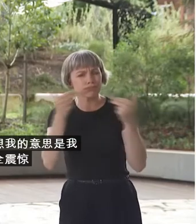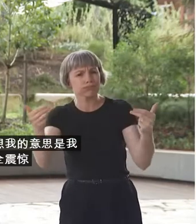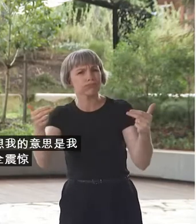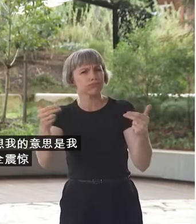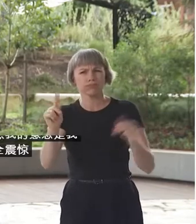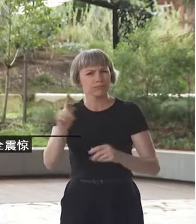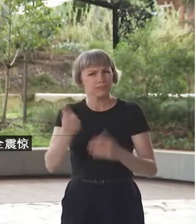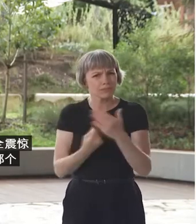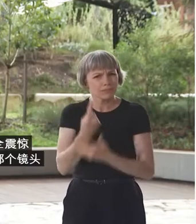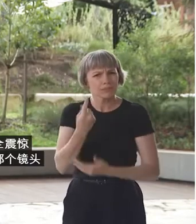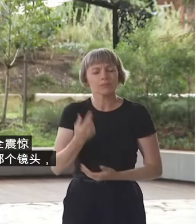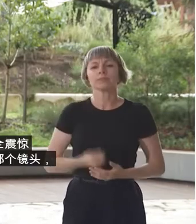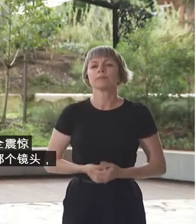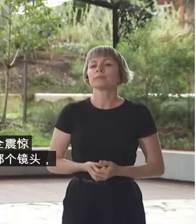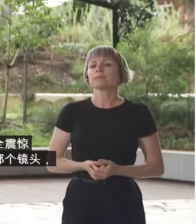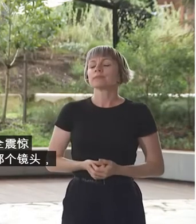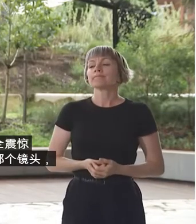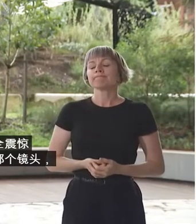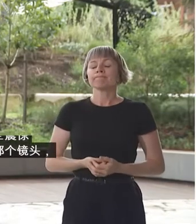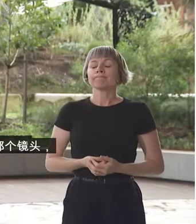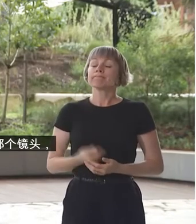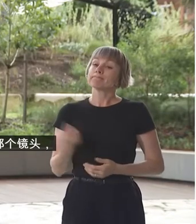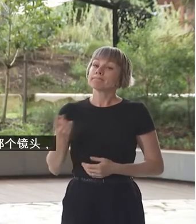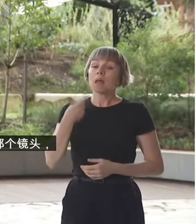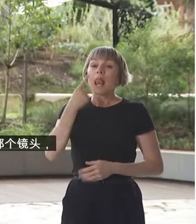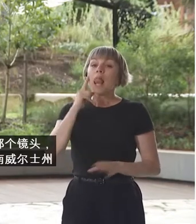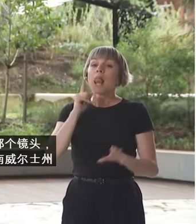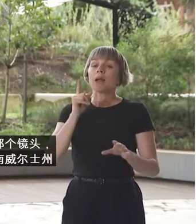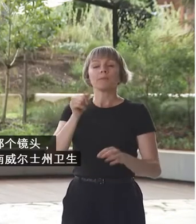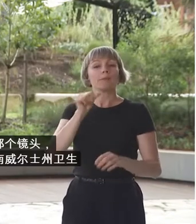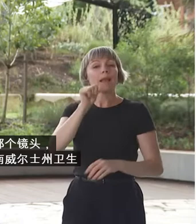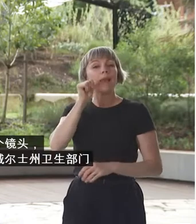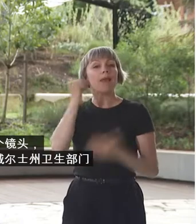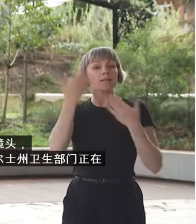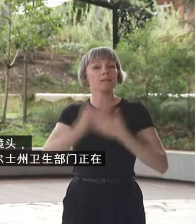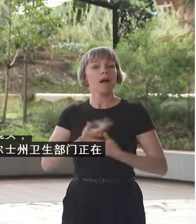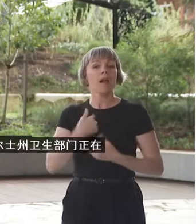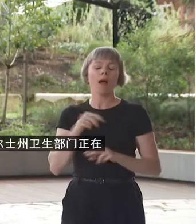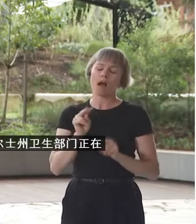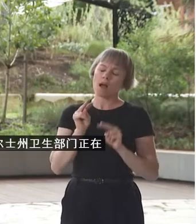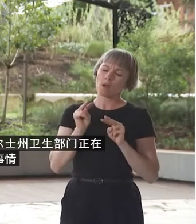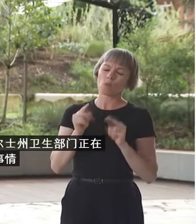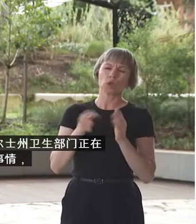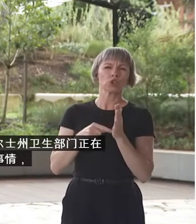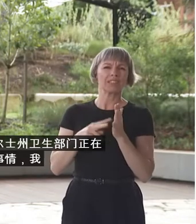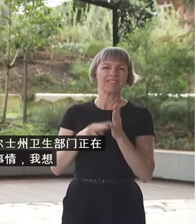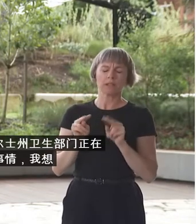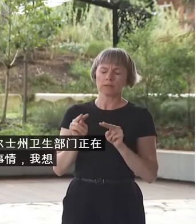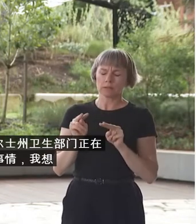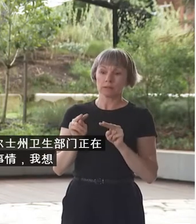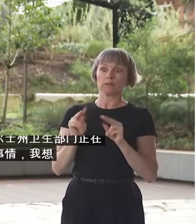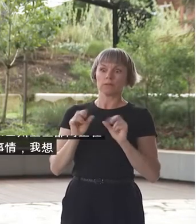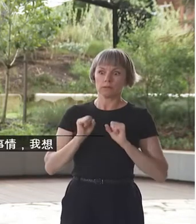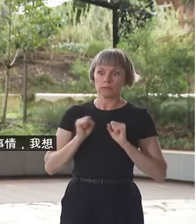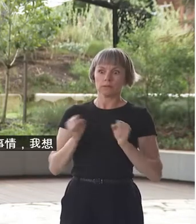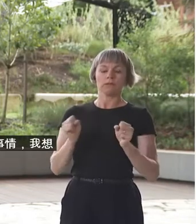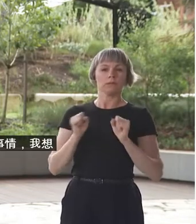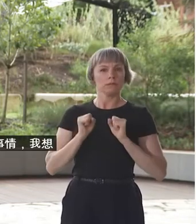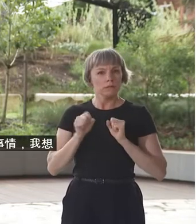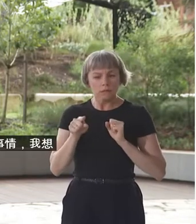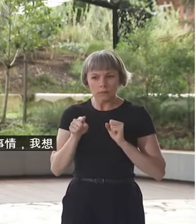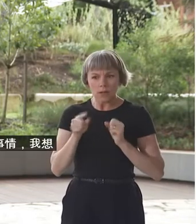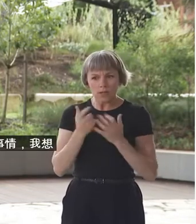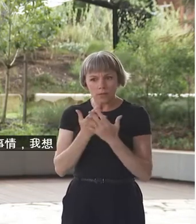night to see that footage. And New South Wales Health was dealing with that last night, and I think I